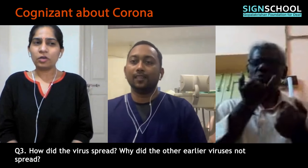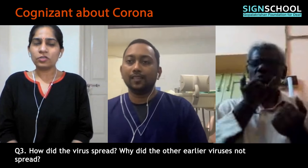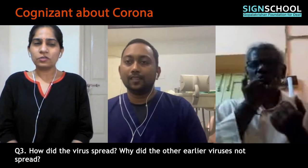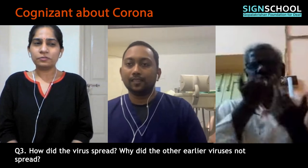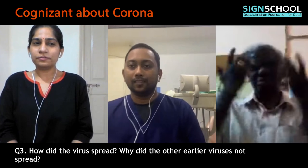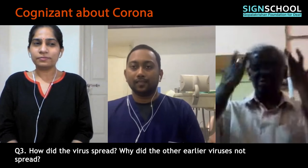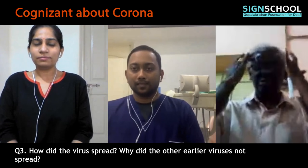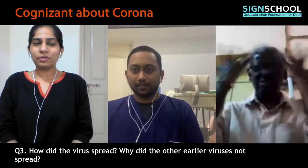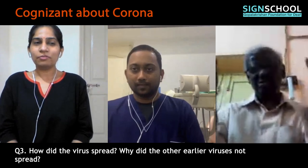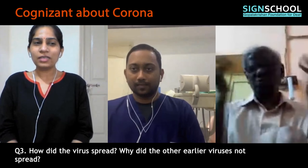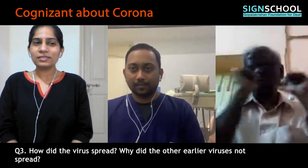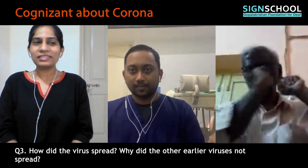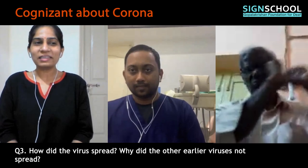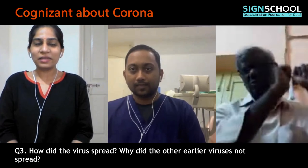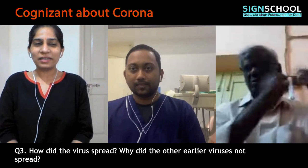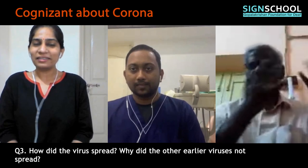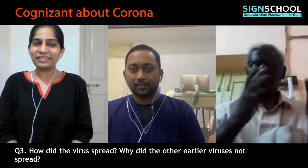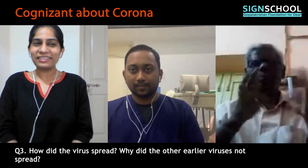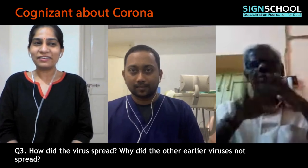because of